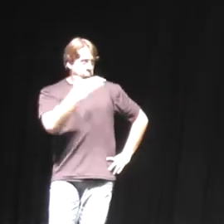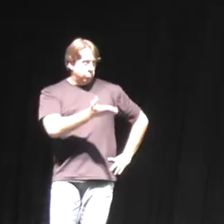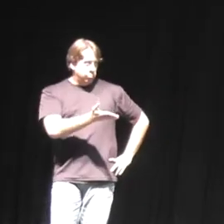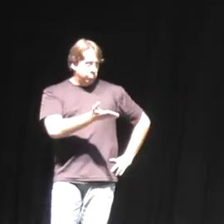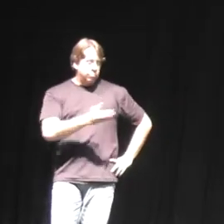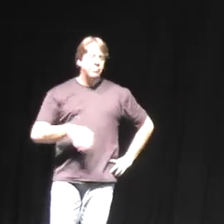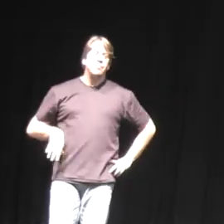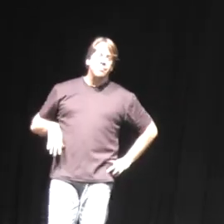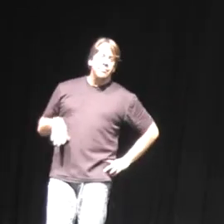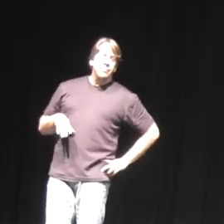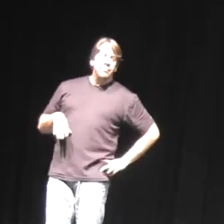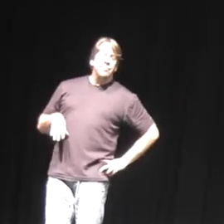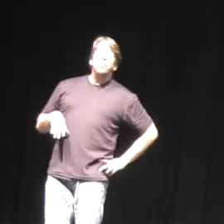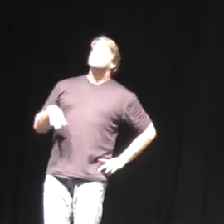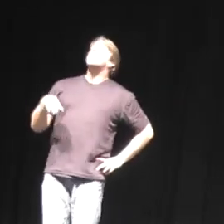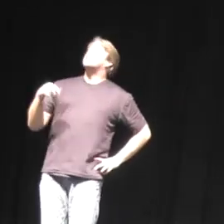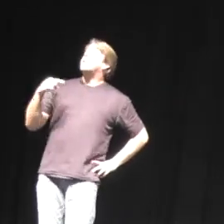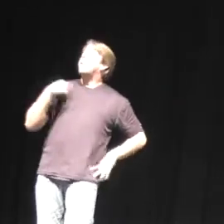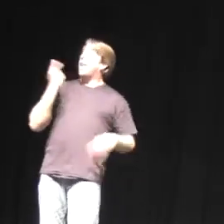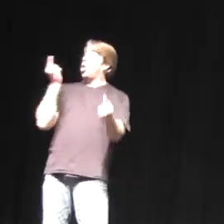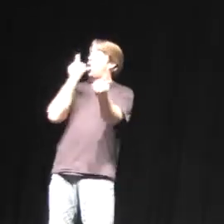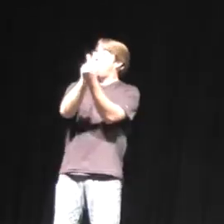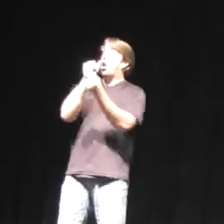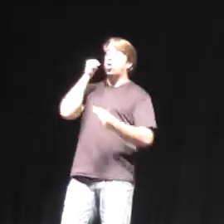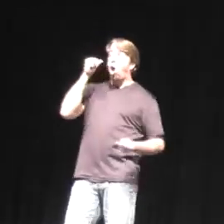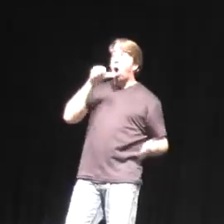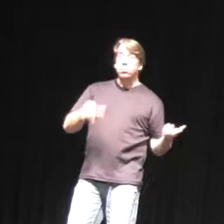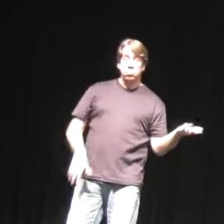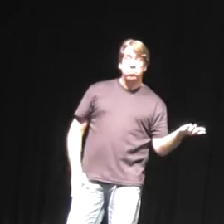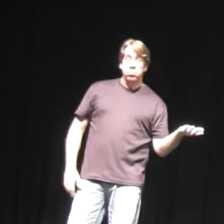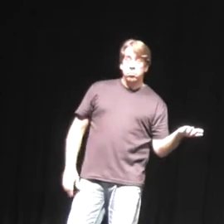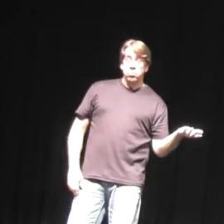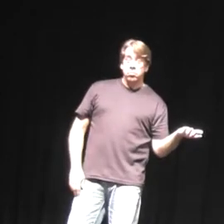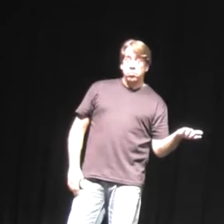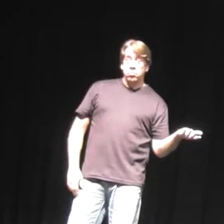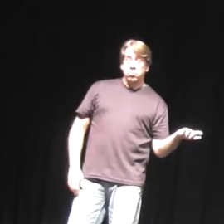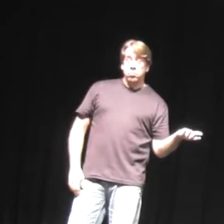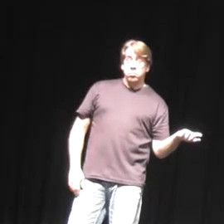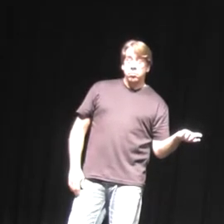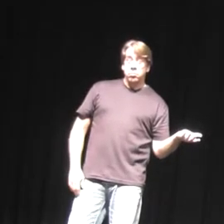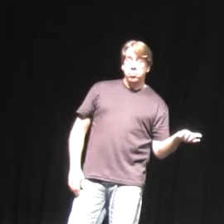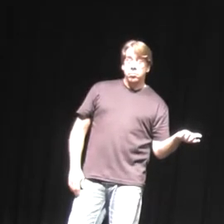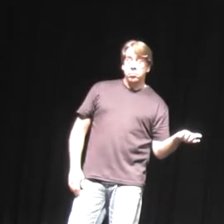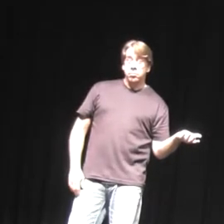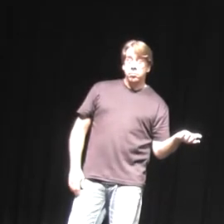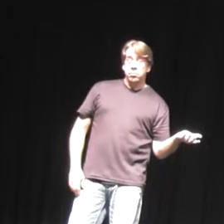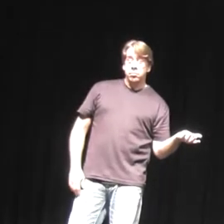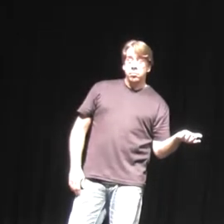I walked up to a girl and I'm like,